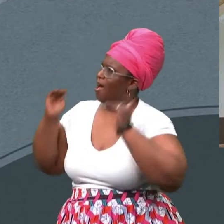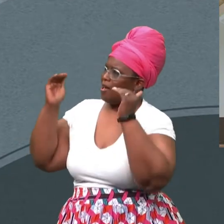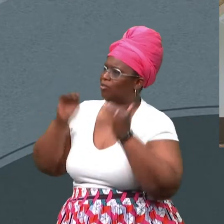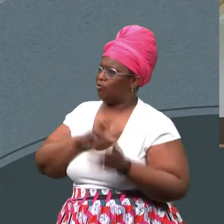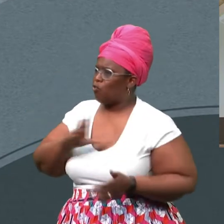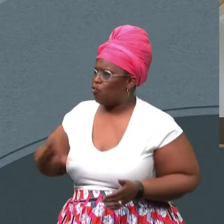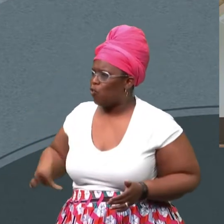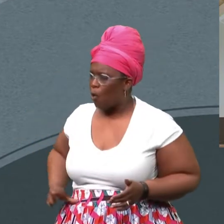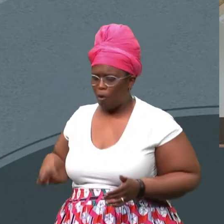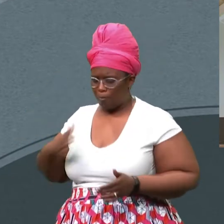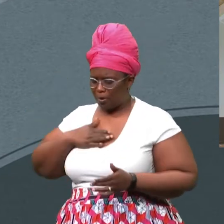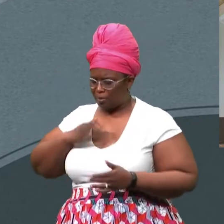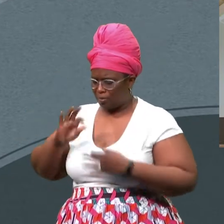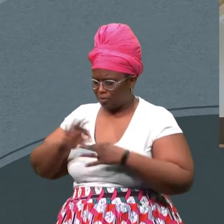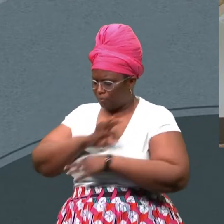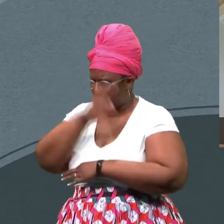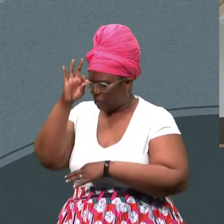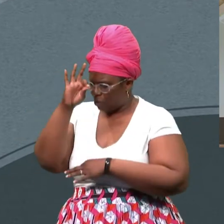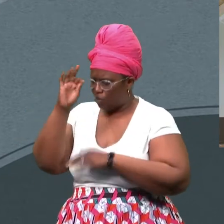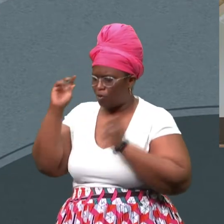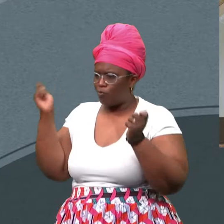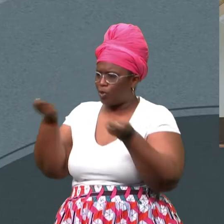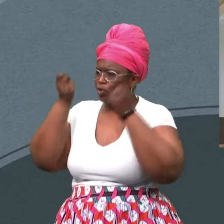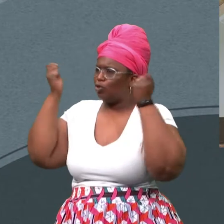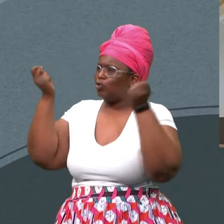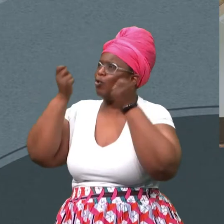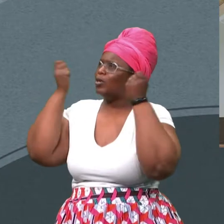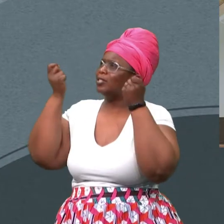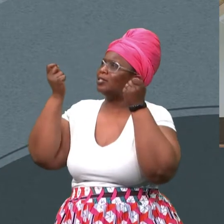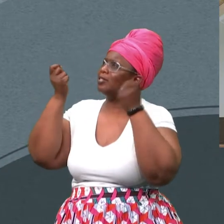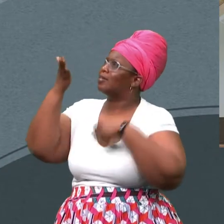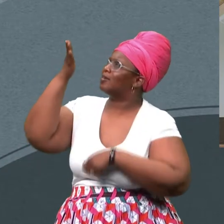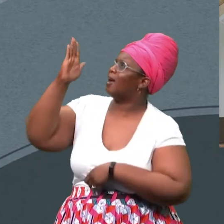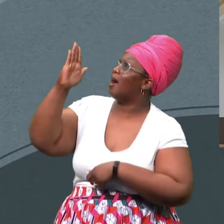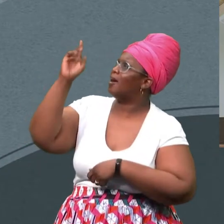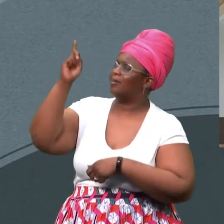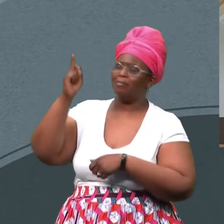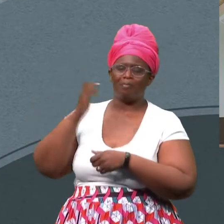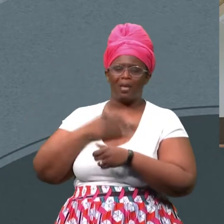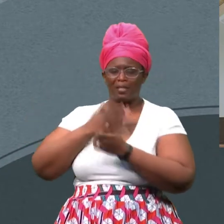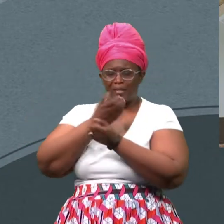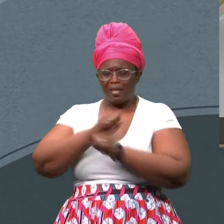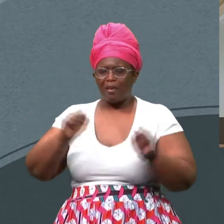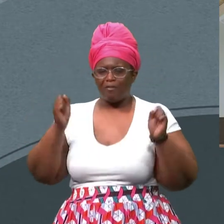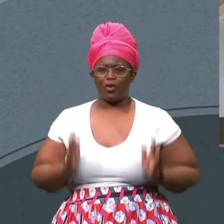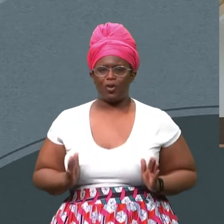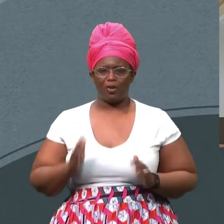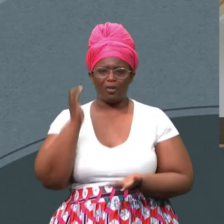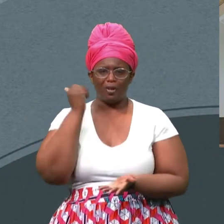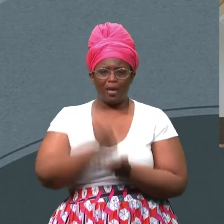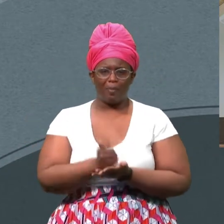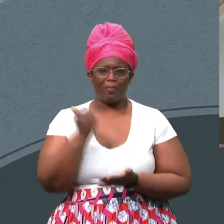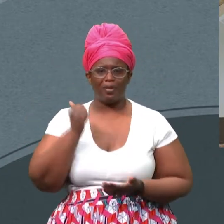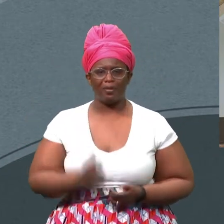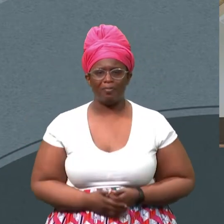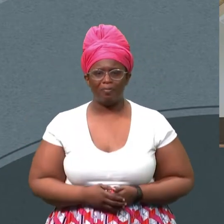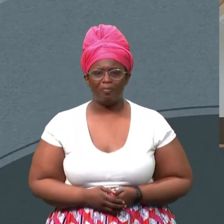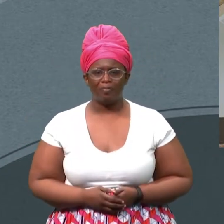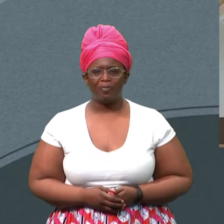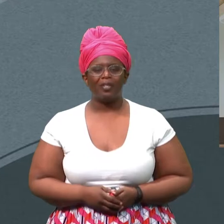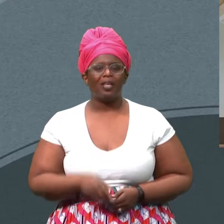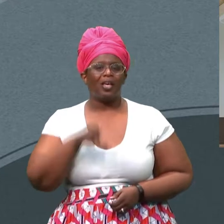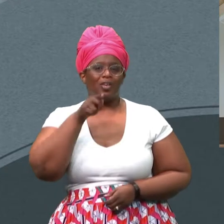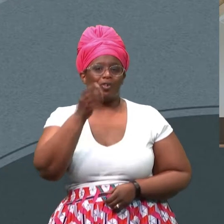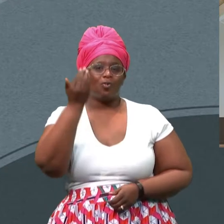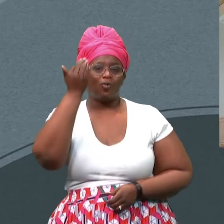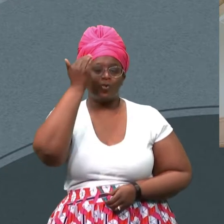my spirit rejoices in God, my Savior." Say amen if you can. You know that's